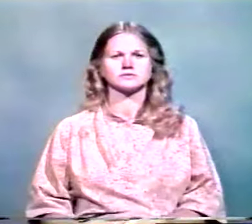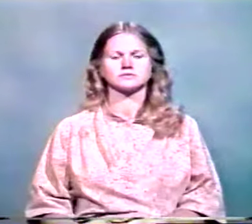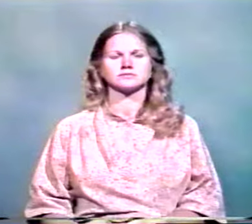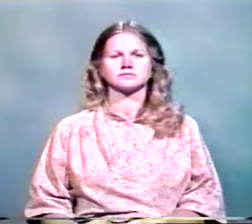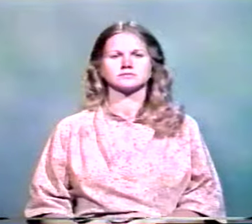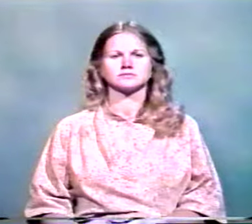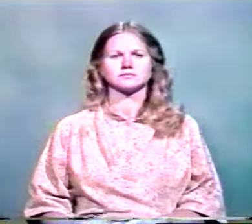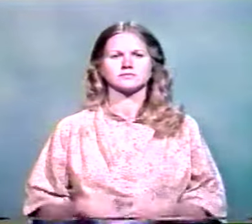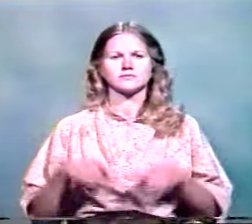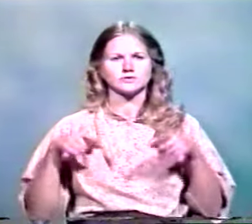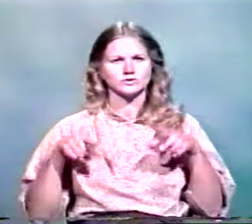During.